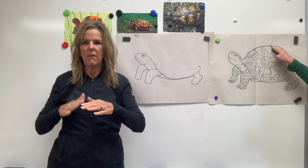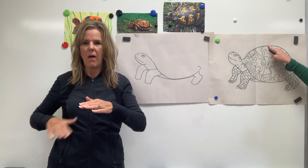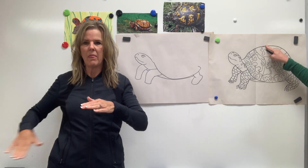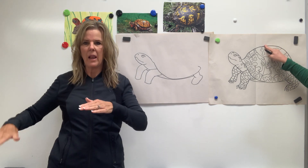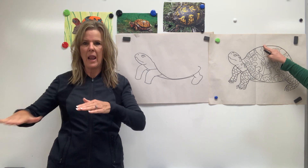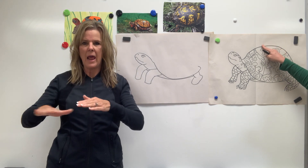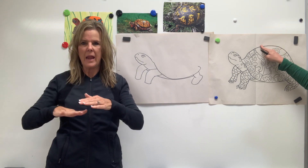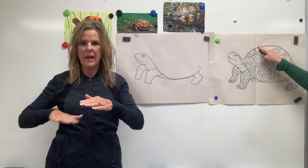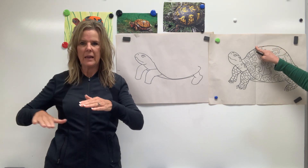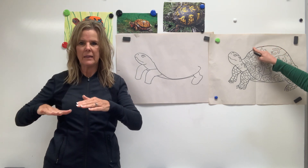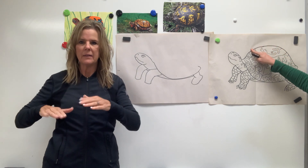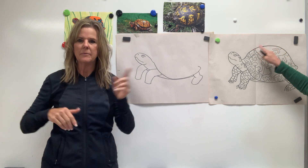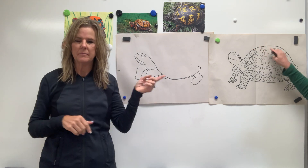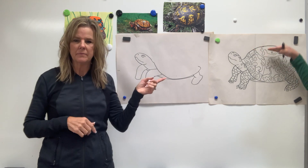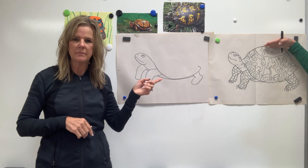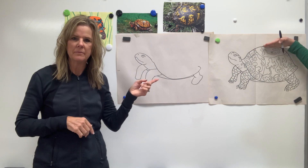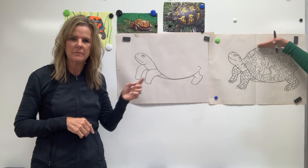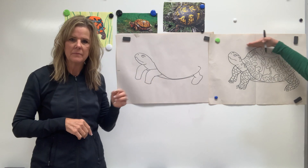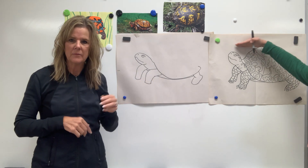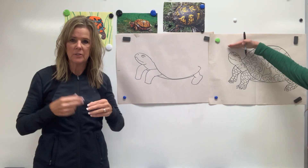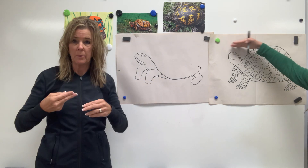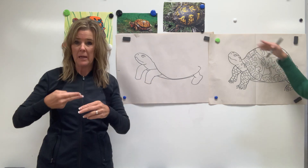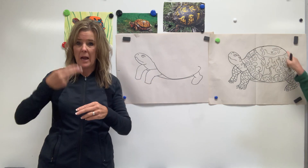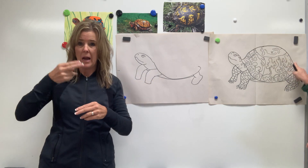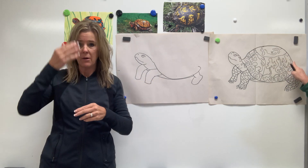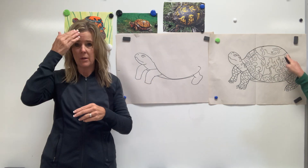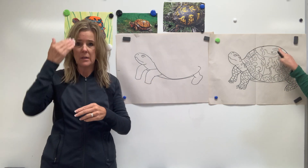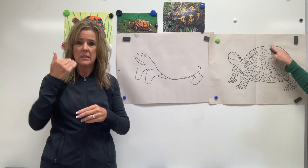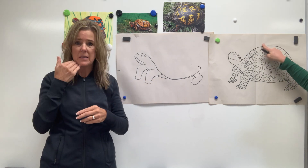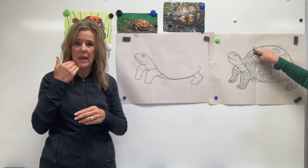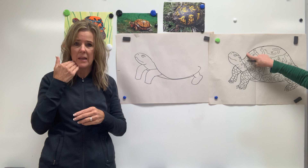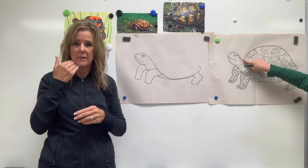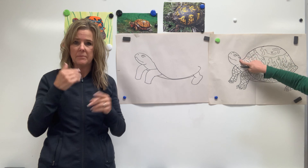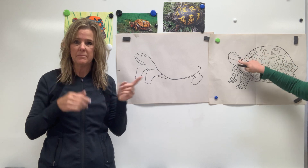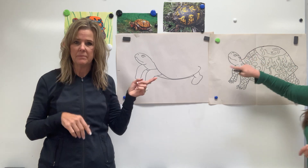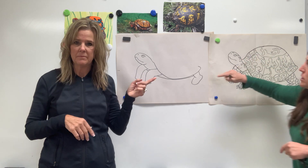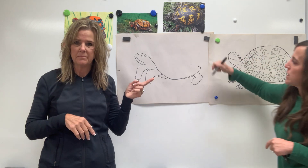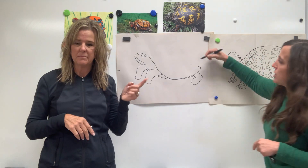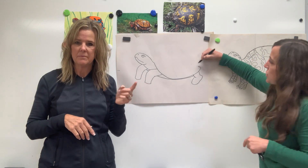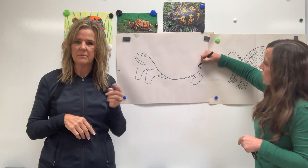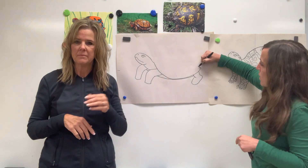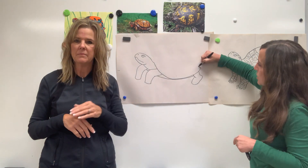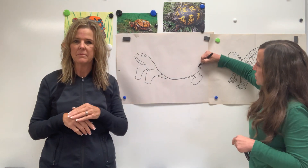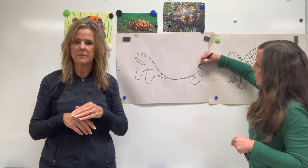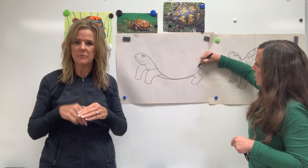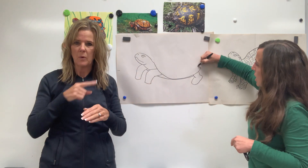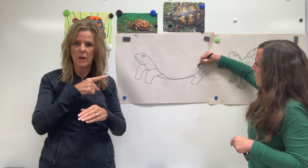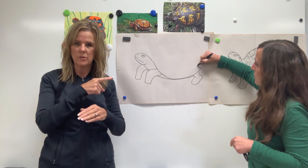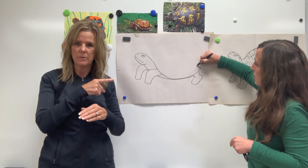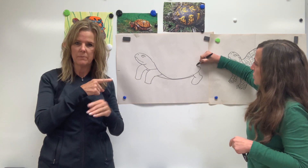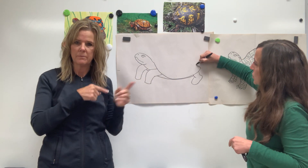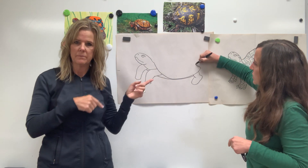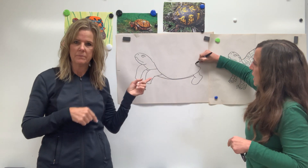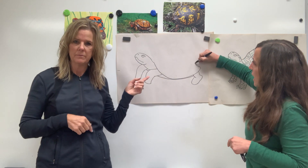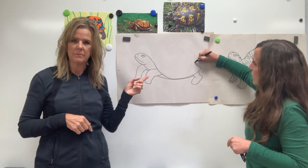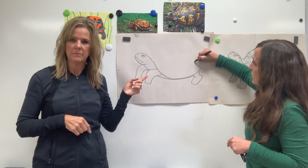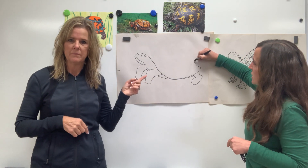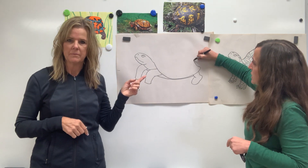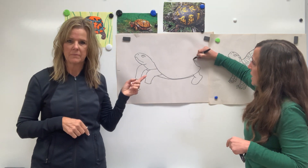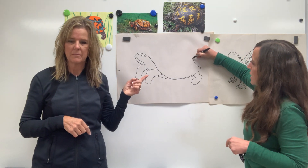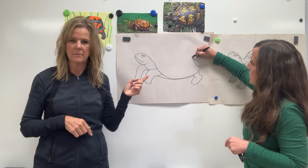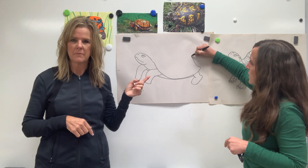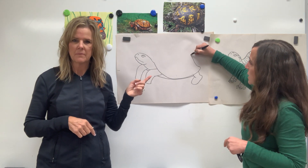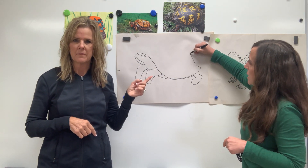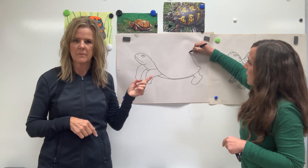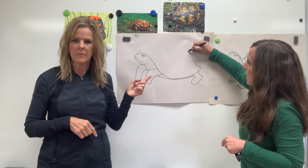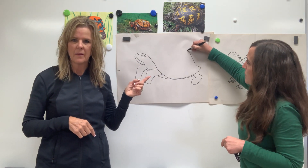up, and it's definitely gonna be higher than his head. Curve up, back down, and touch. So watch, I'm gonna make sure it's higher than